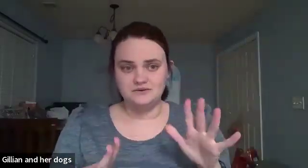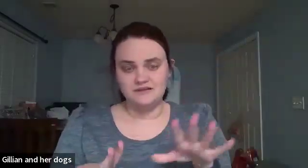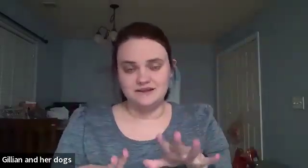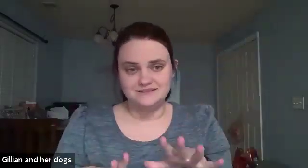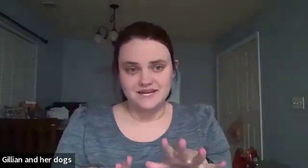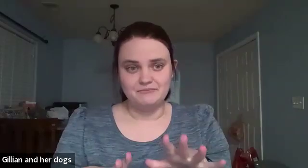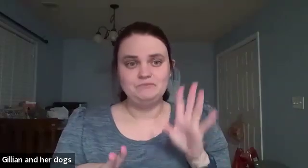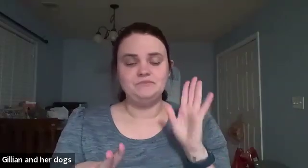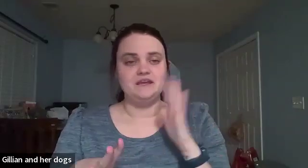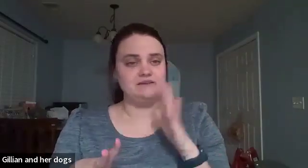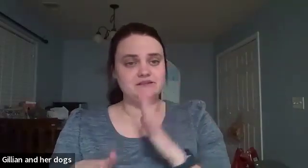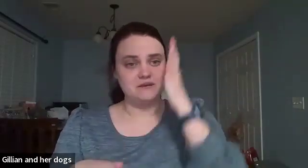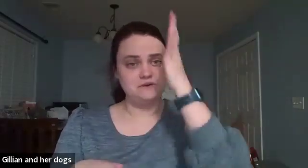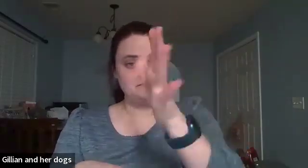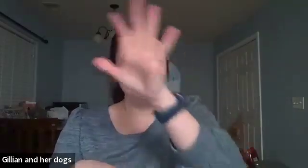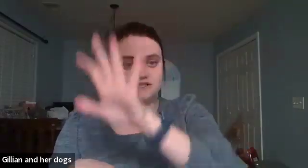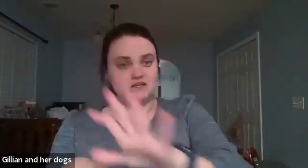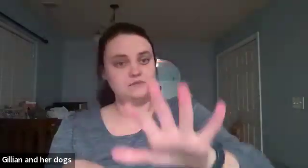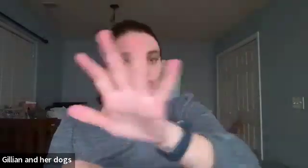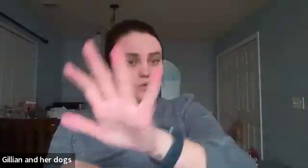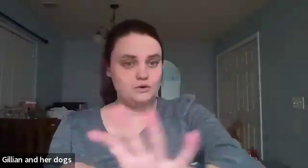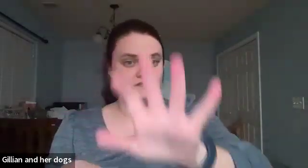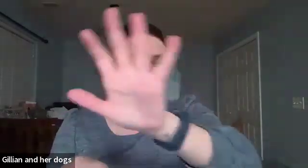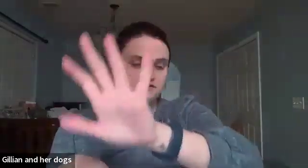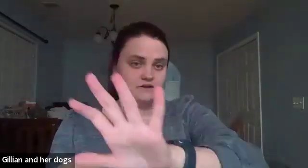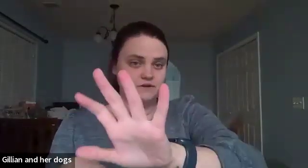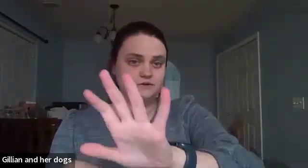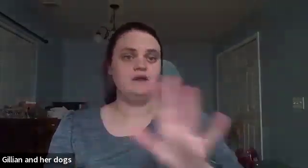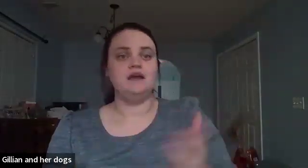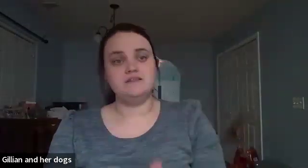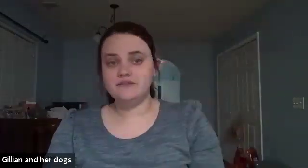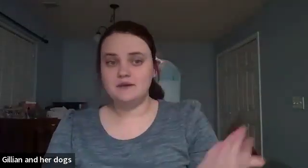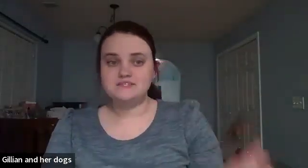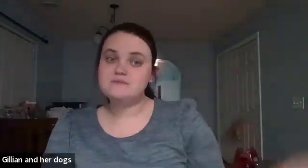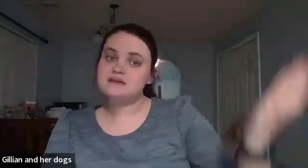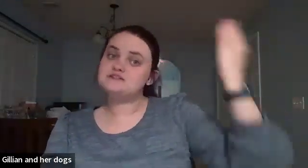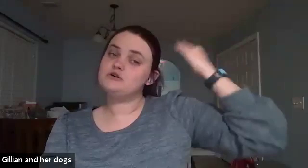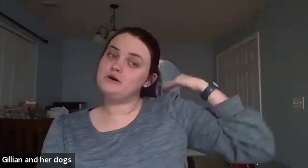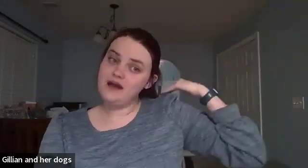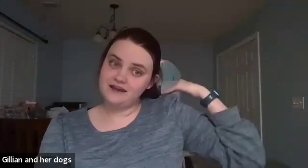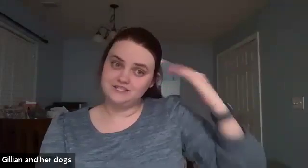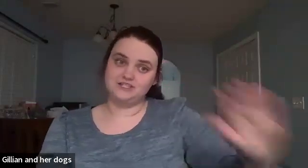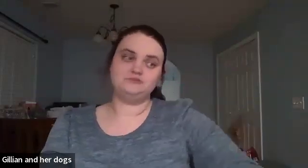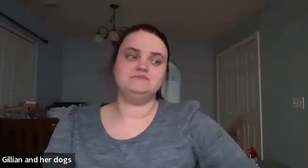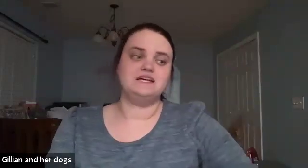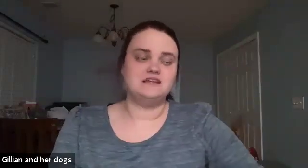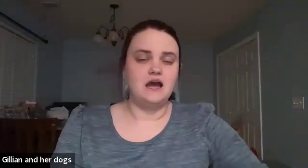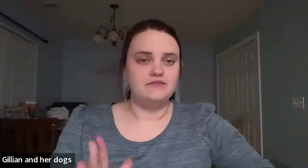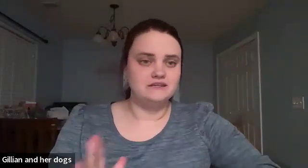So, like I said, anything that's happened in the future is going to come towards the front of you. Anything that happens in the past is going to go behind you. That, I think,